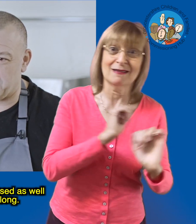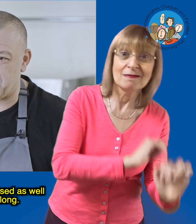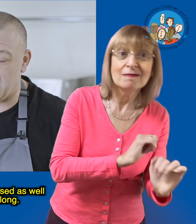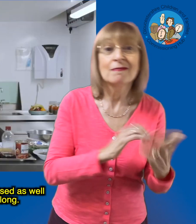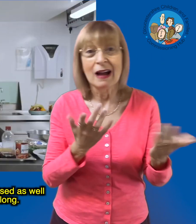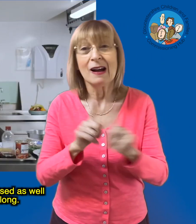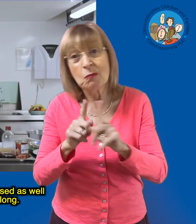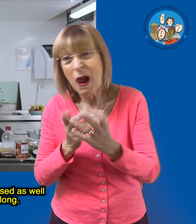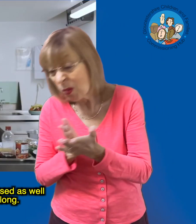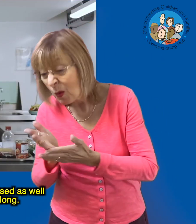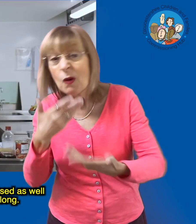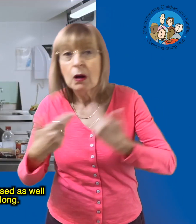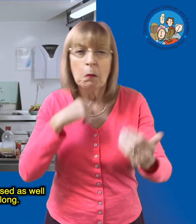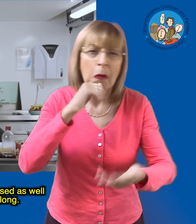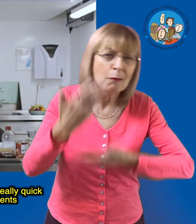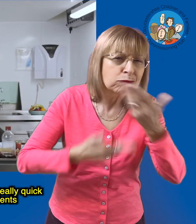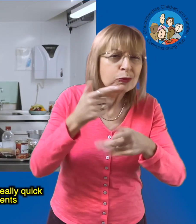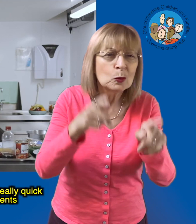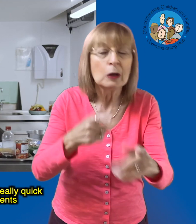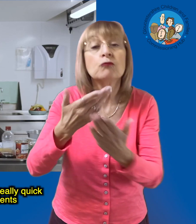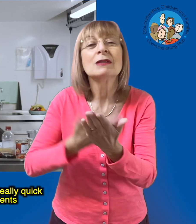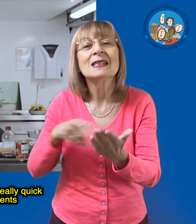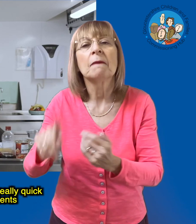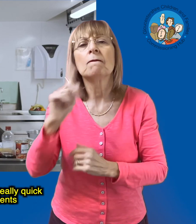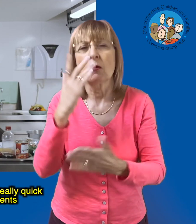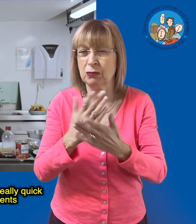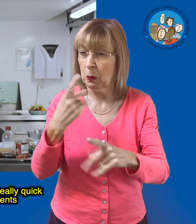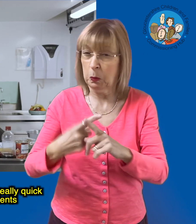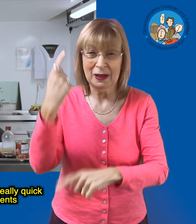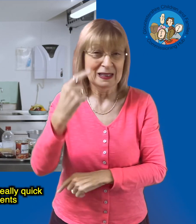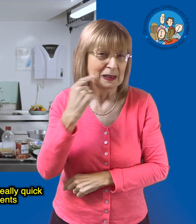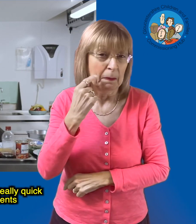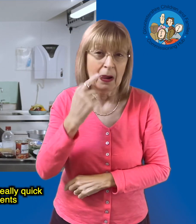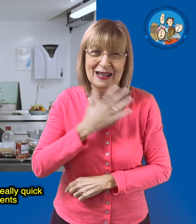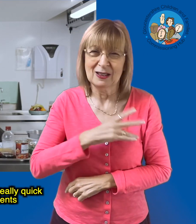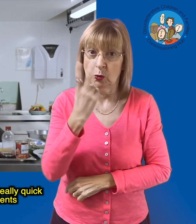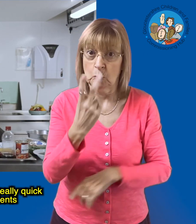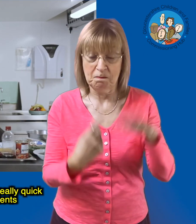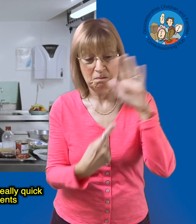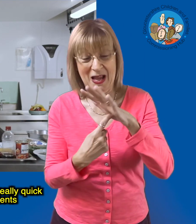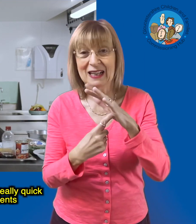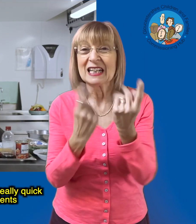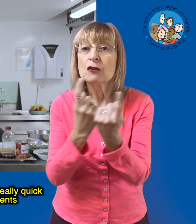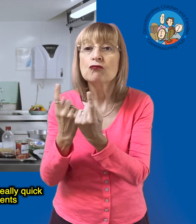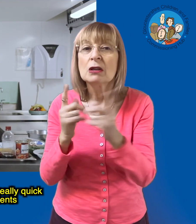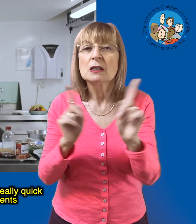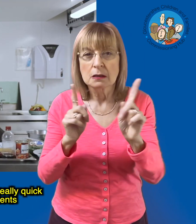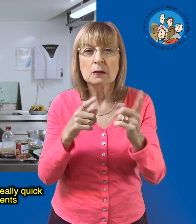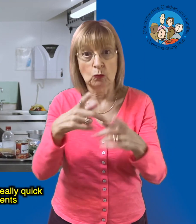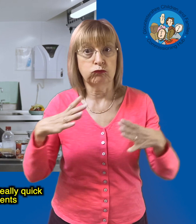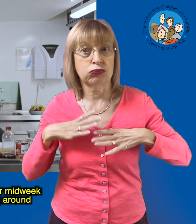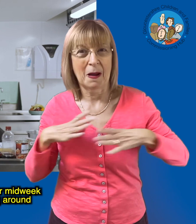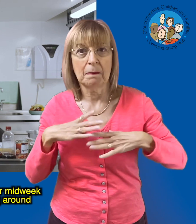as well, and I'll talk you through it as we're going along. So the first thing about this recipe is it's really quick and simple. There's only sort of two